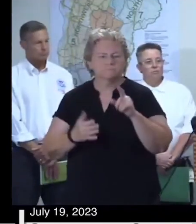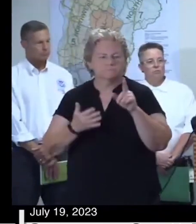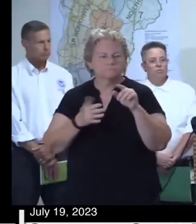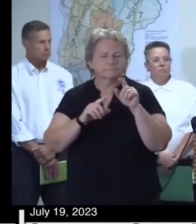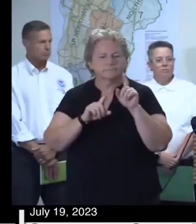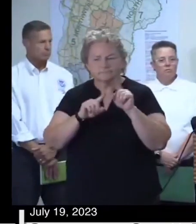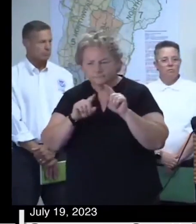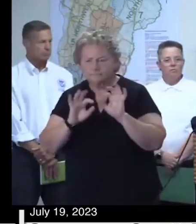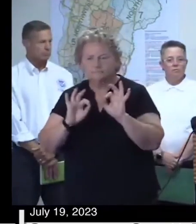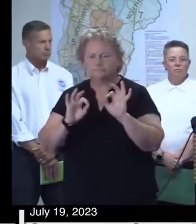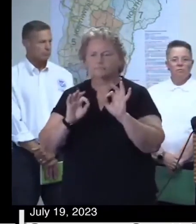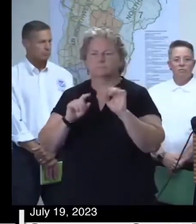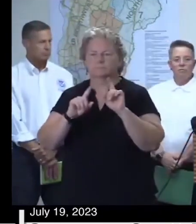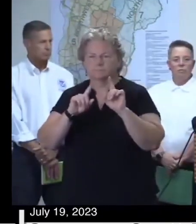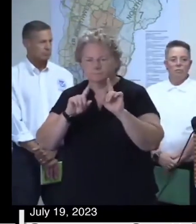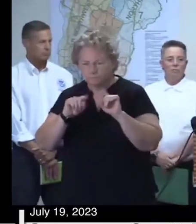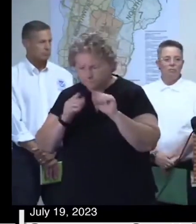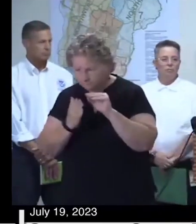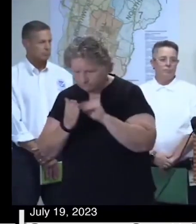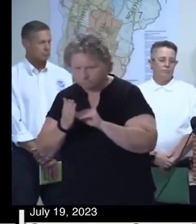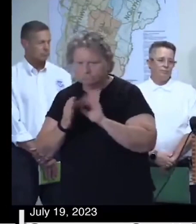now.